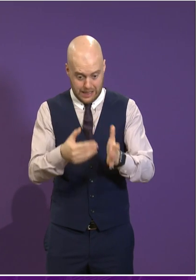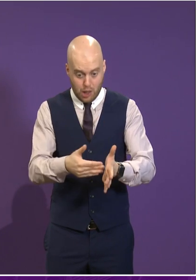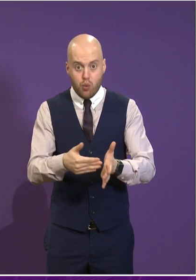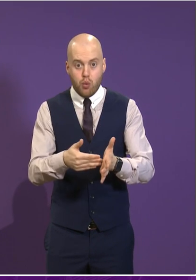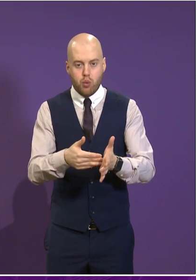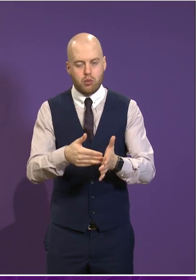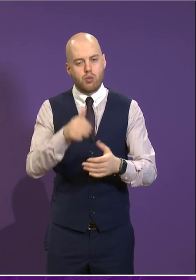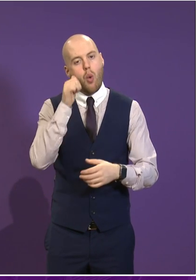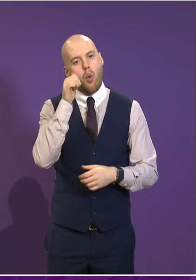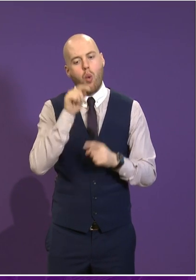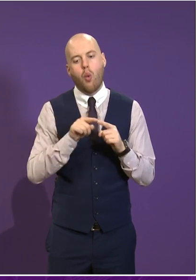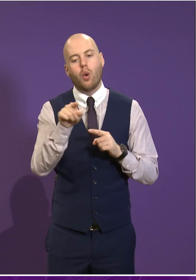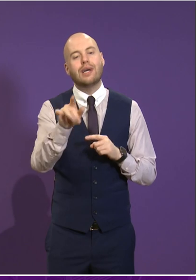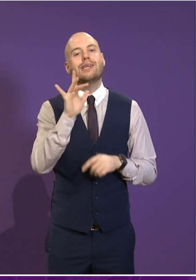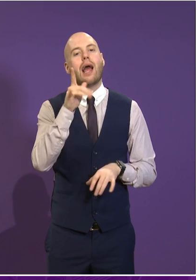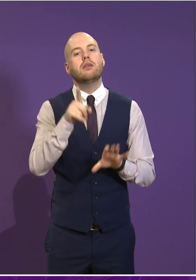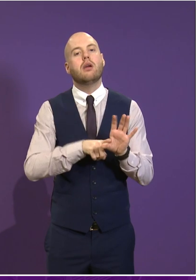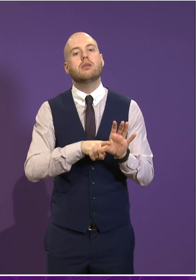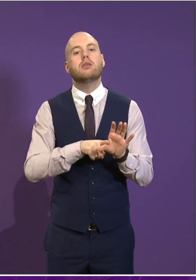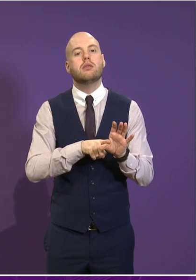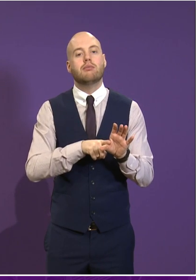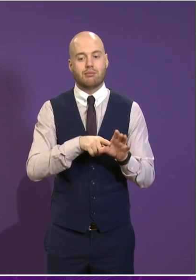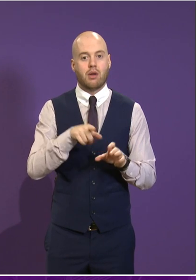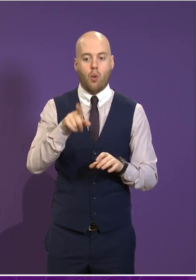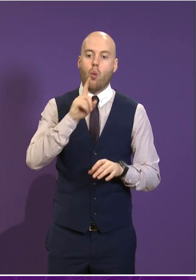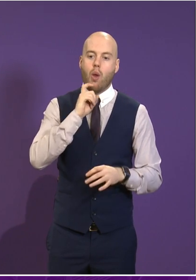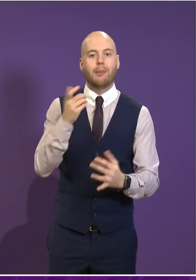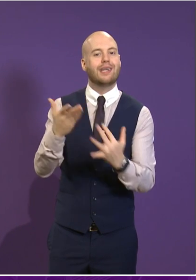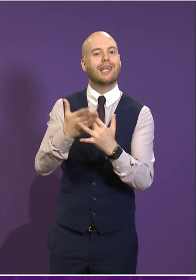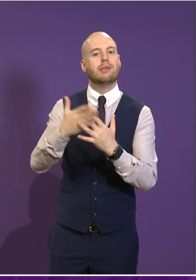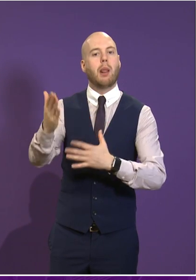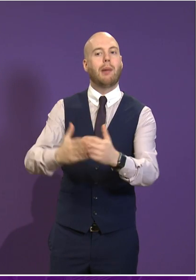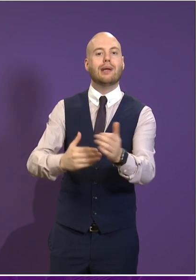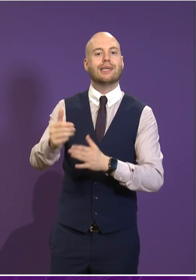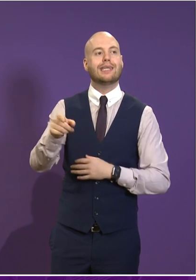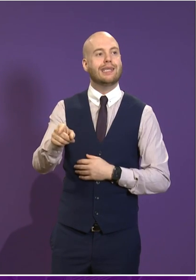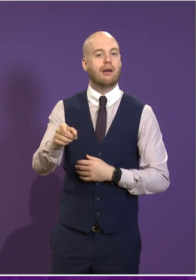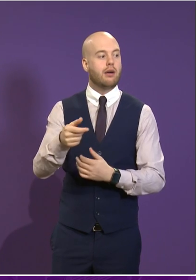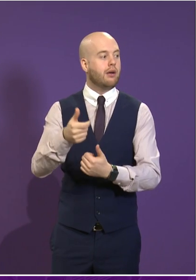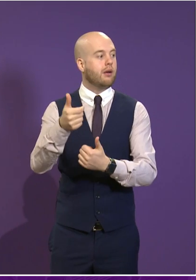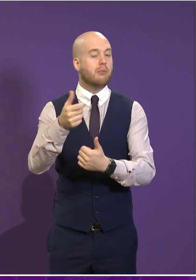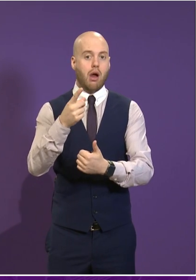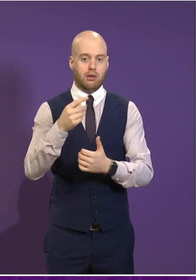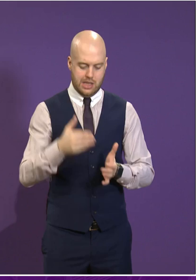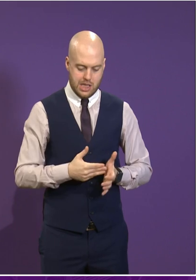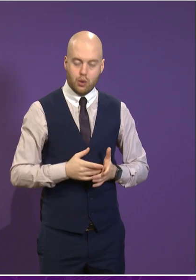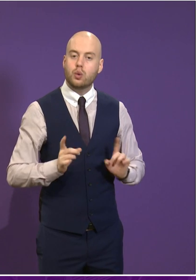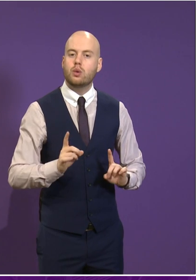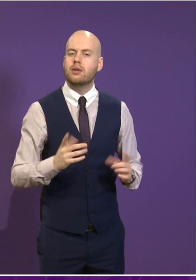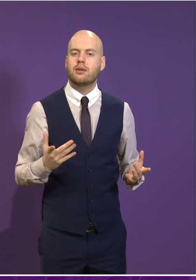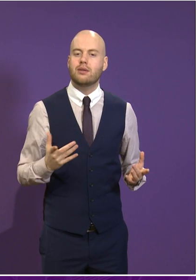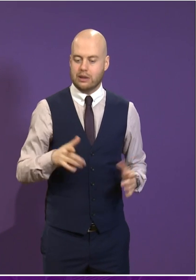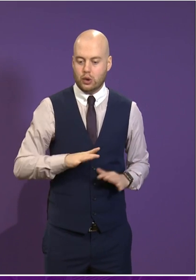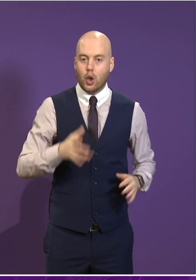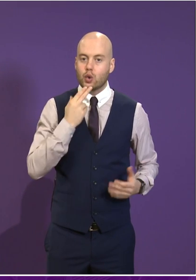knowing that in 10 years' time somebody will have an accessible building is of no use to the current students. So we do need to encourage universities to, as you